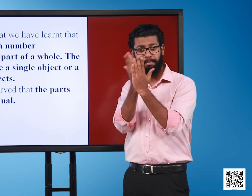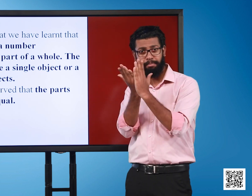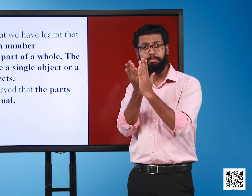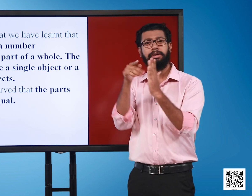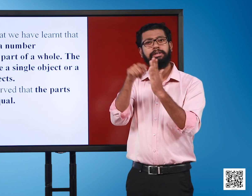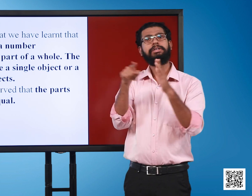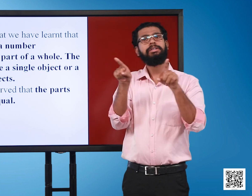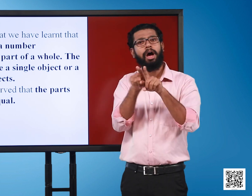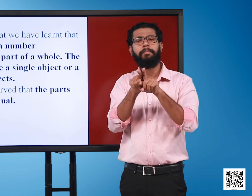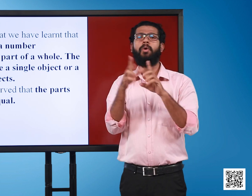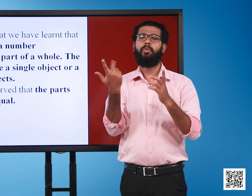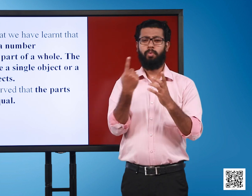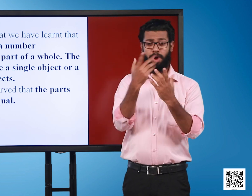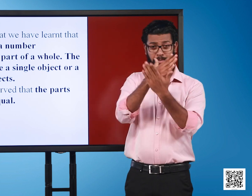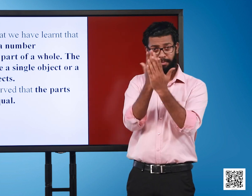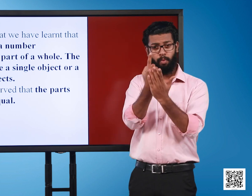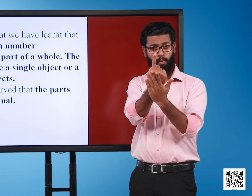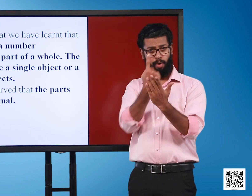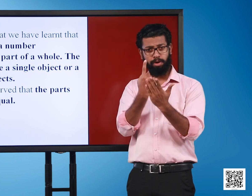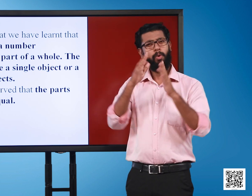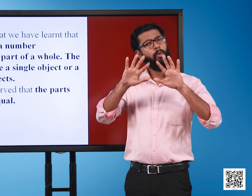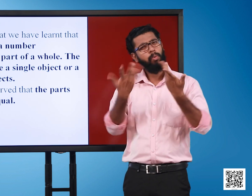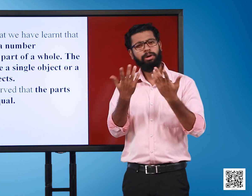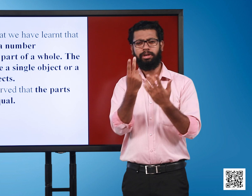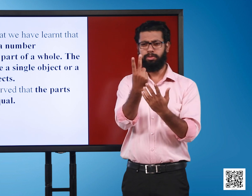The whole may be a single object or a group of objects.